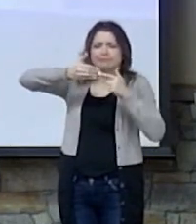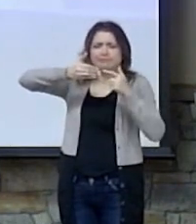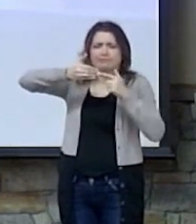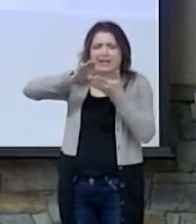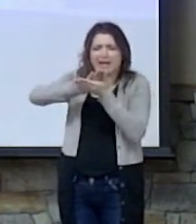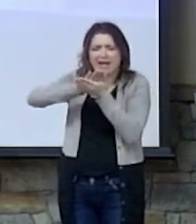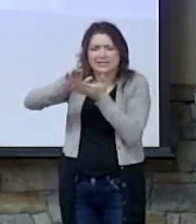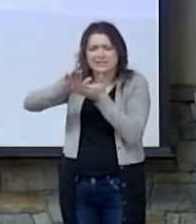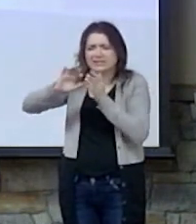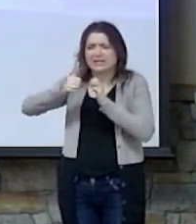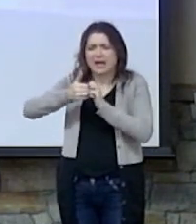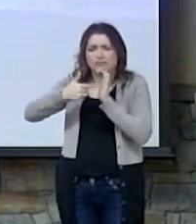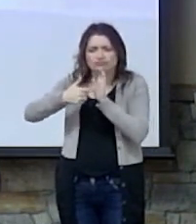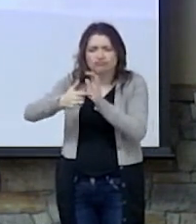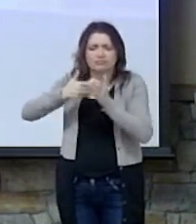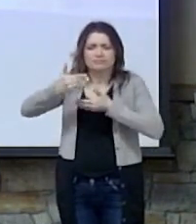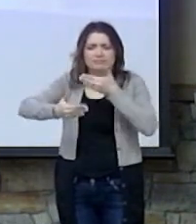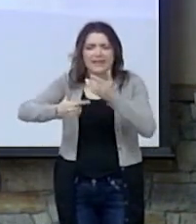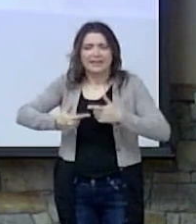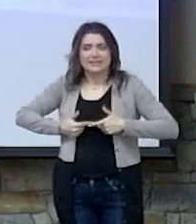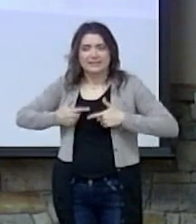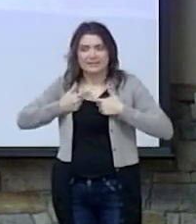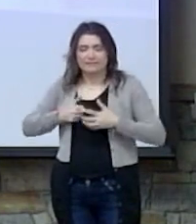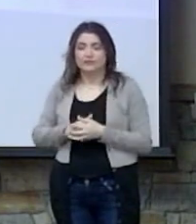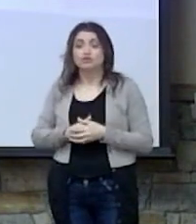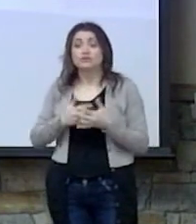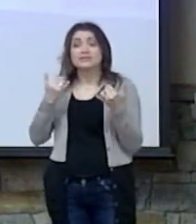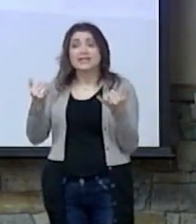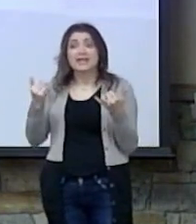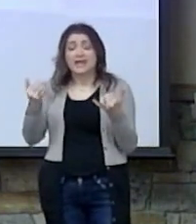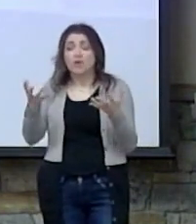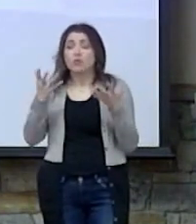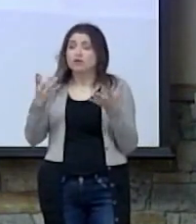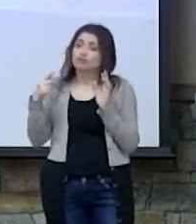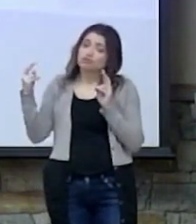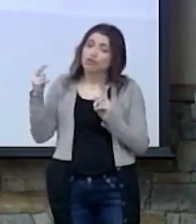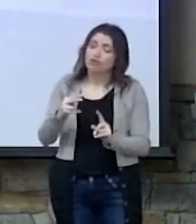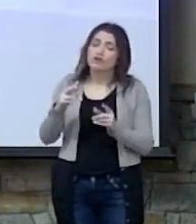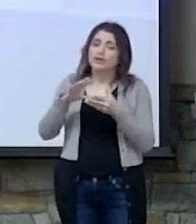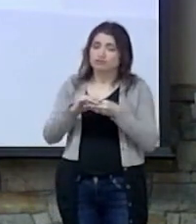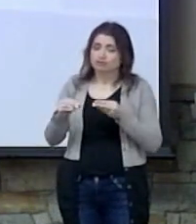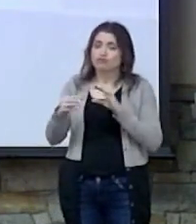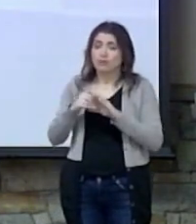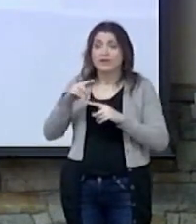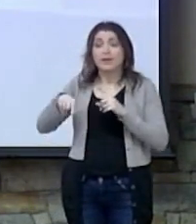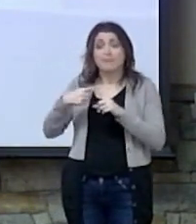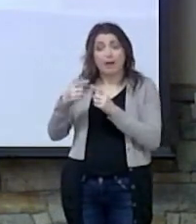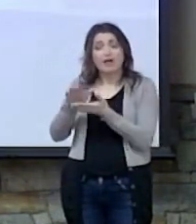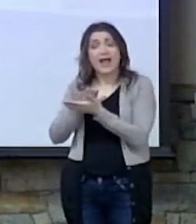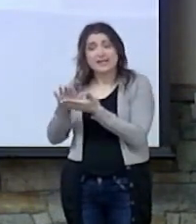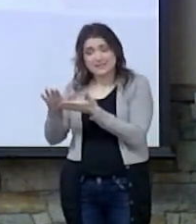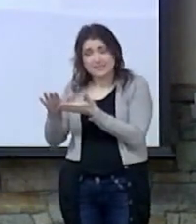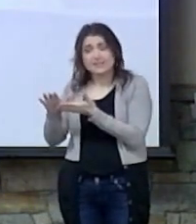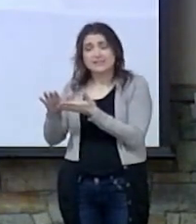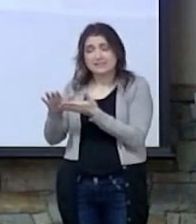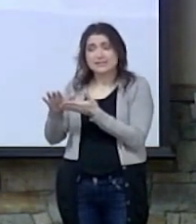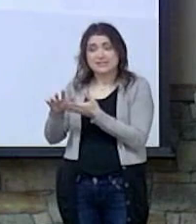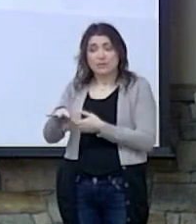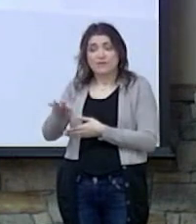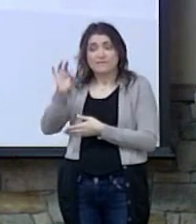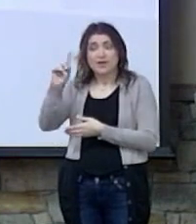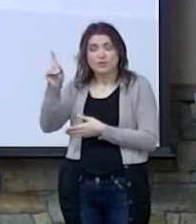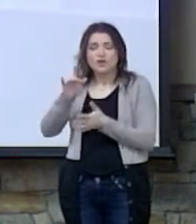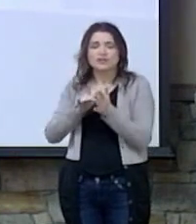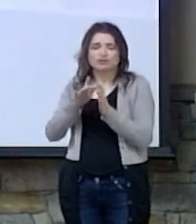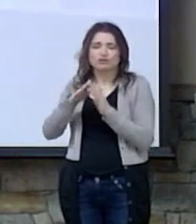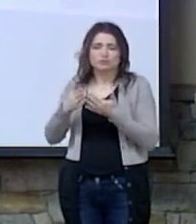lives? This morning, I want us to look together at a story of kindness found in Scripture. And I want us to read about this